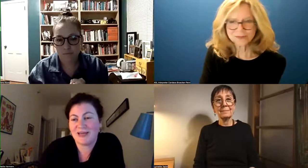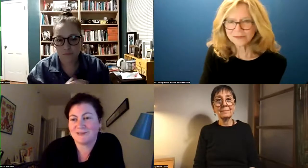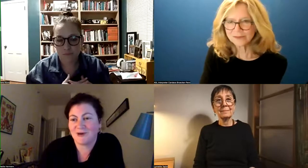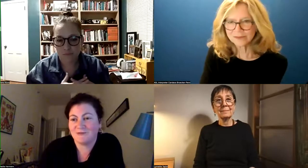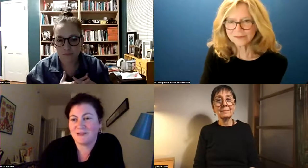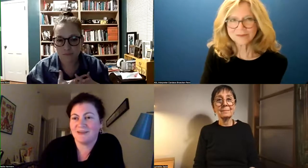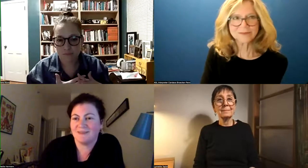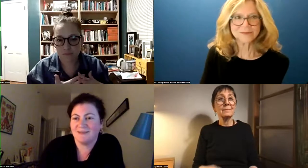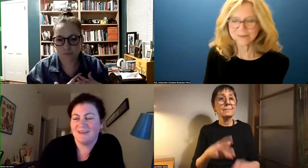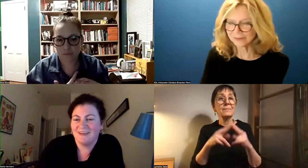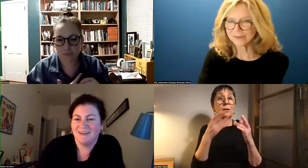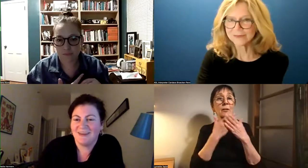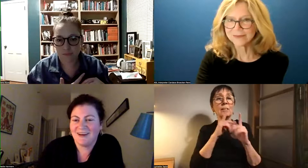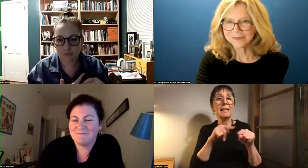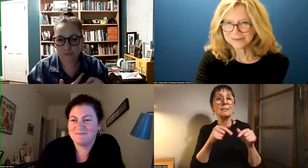Very good answer. Well done.